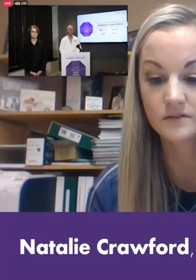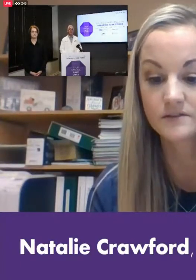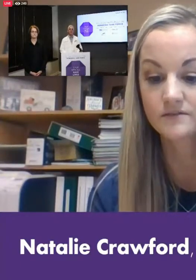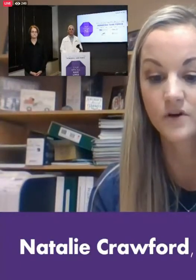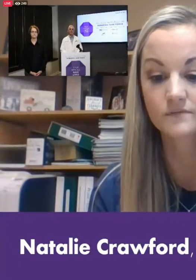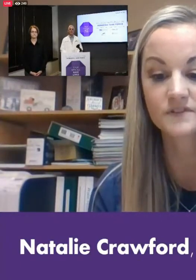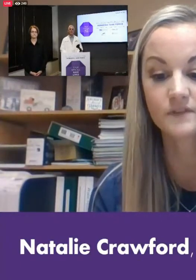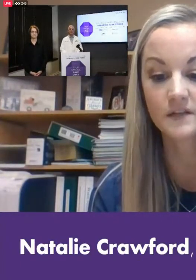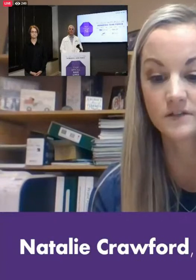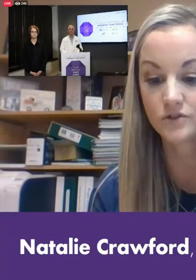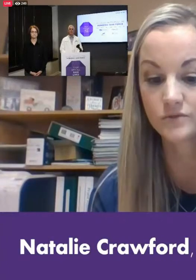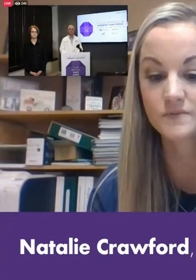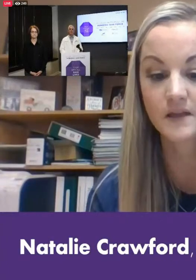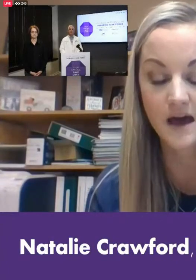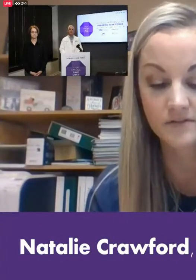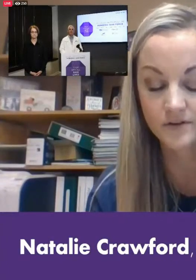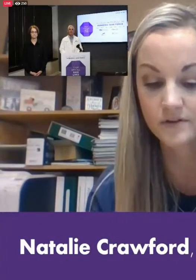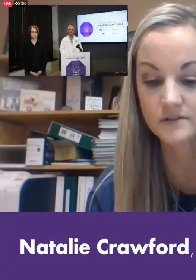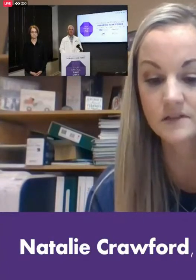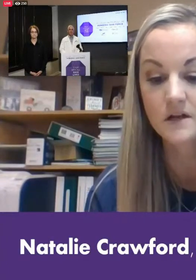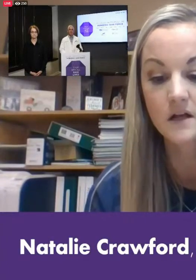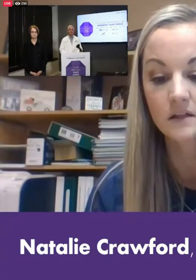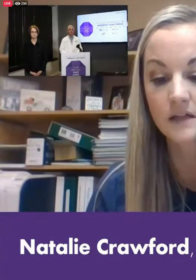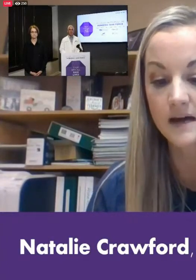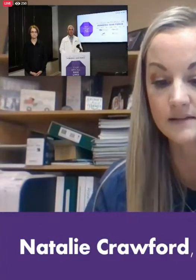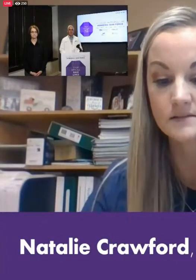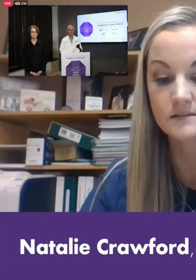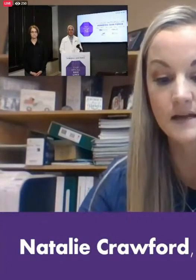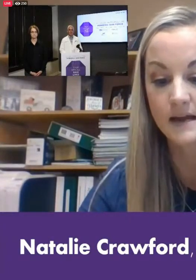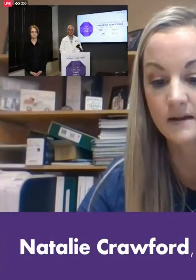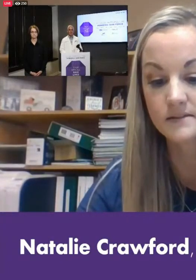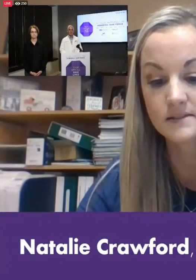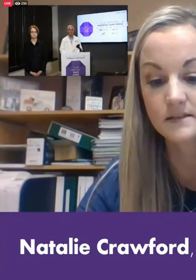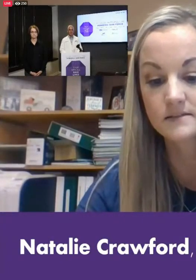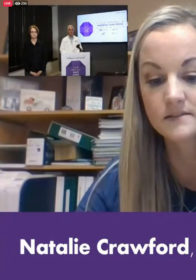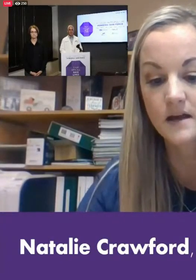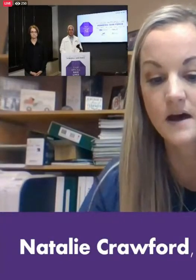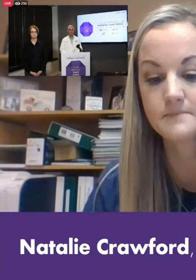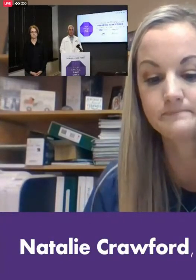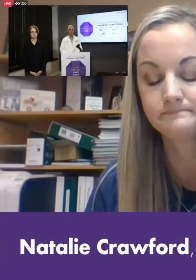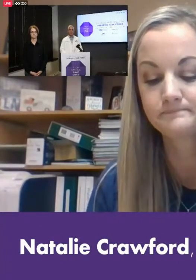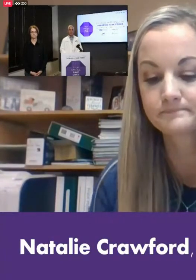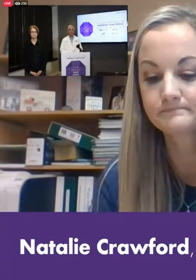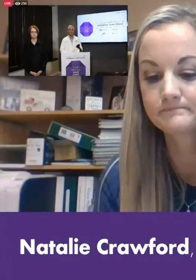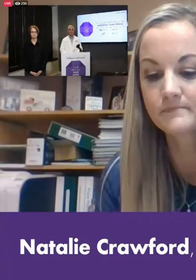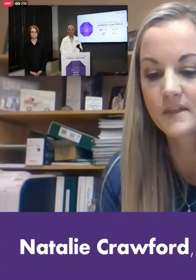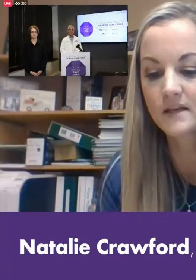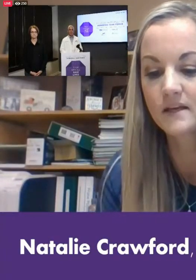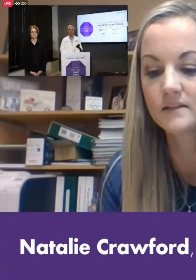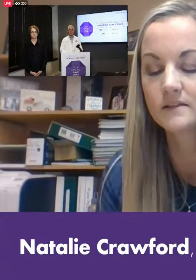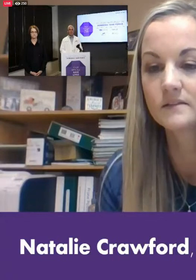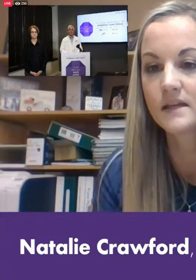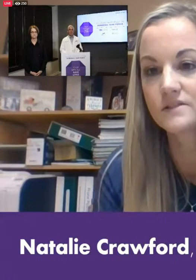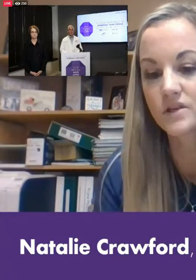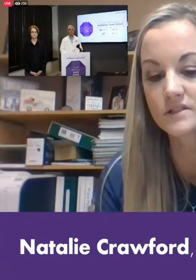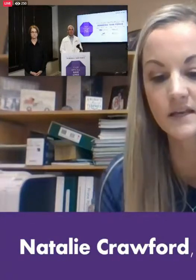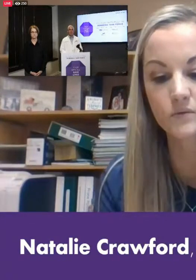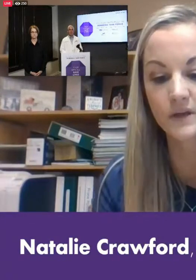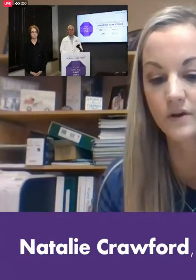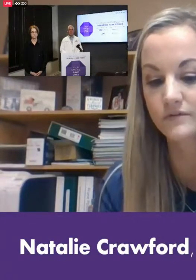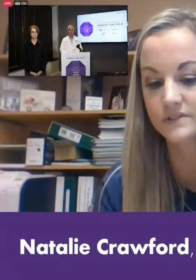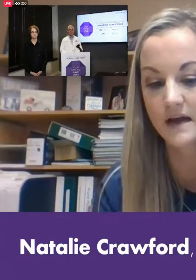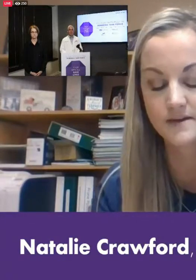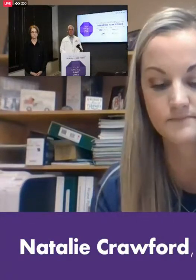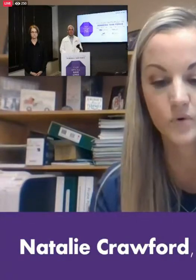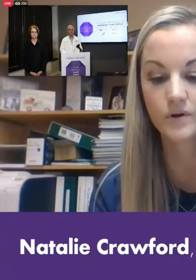are started. This involves feeding tubes, catheters, lines, dialysis, and they start